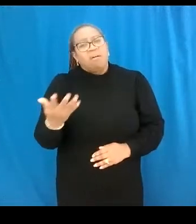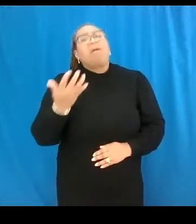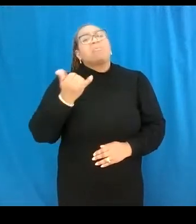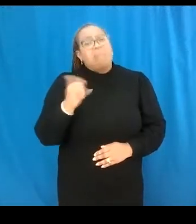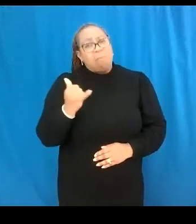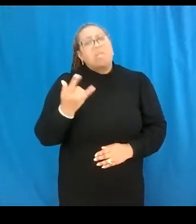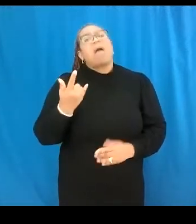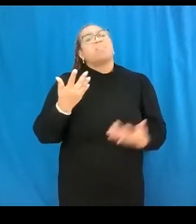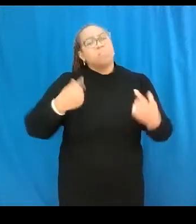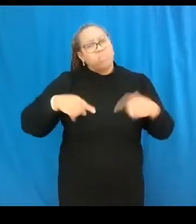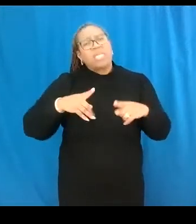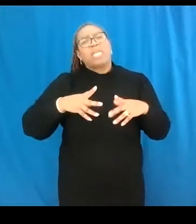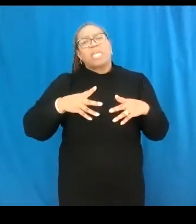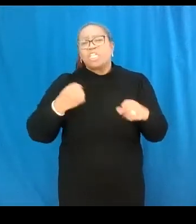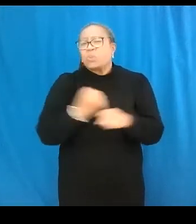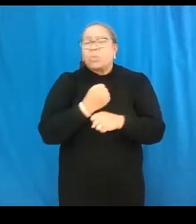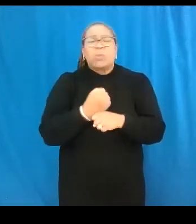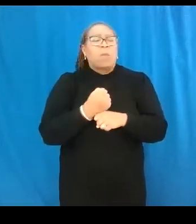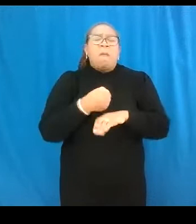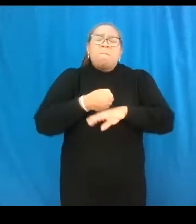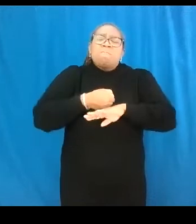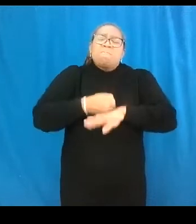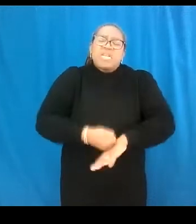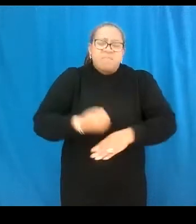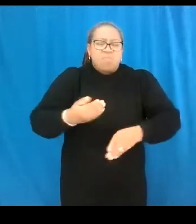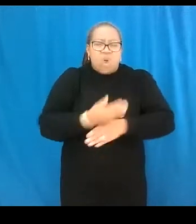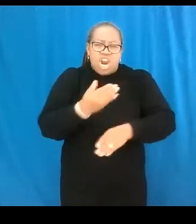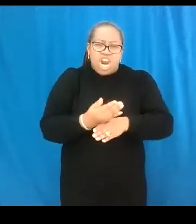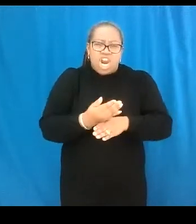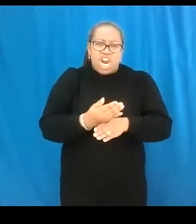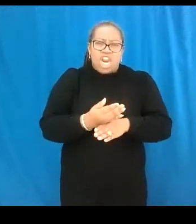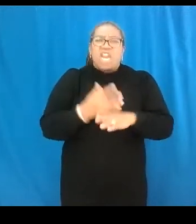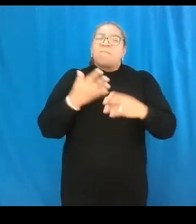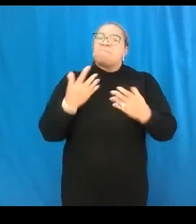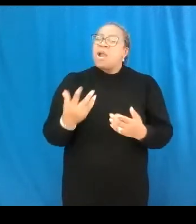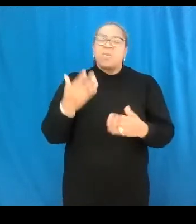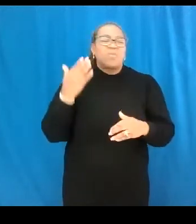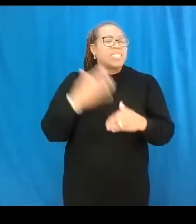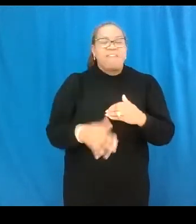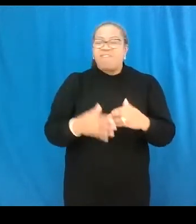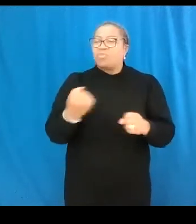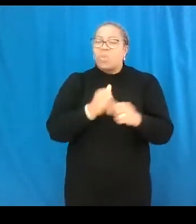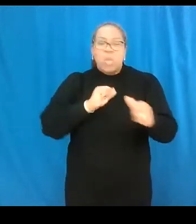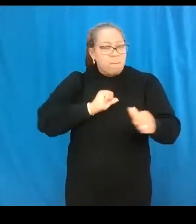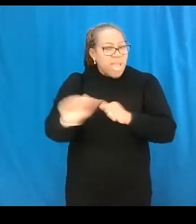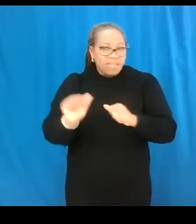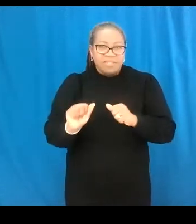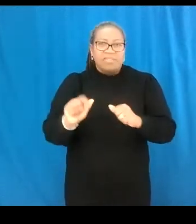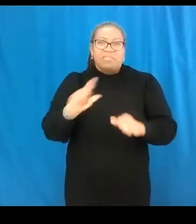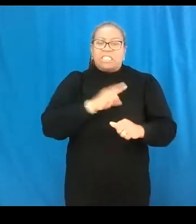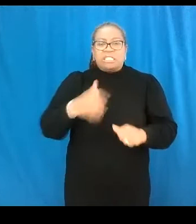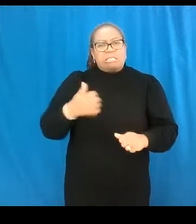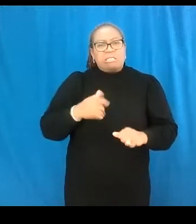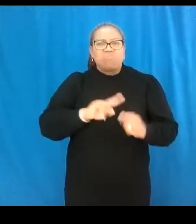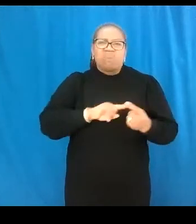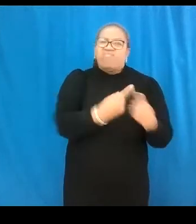minimum. But Jesus illustrates for us when we are forced to work, go over and beyond, be a greater